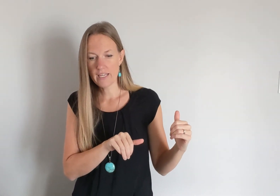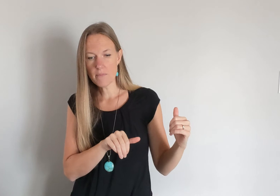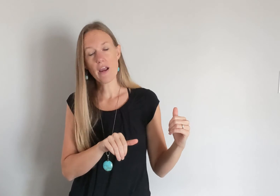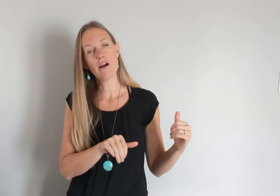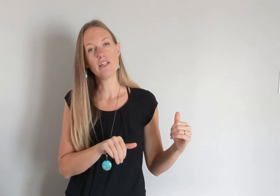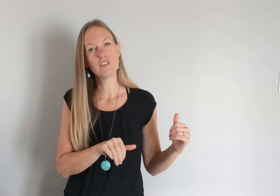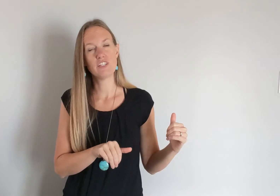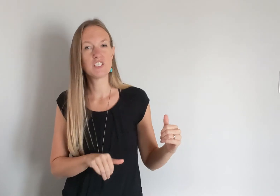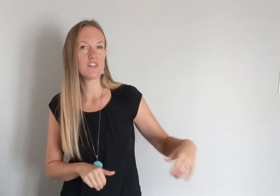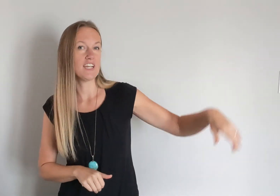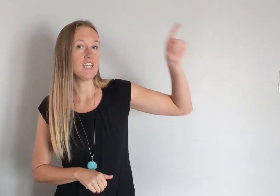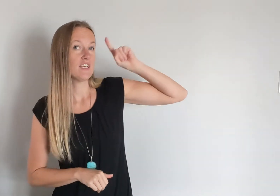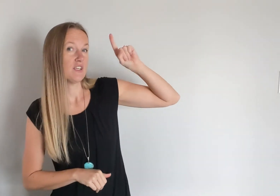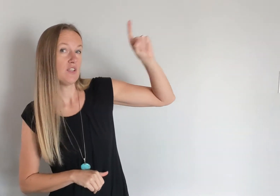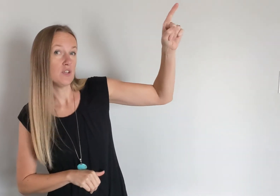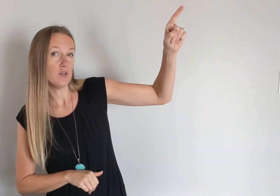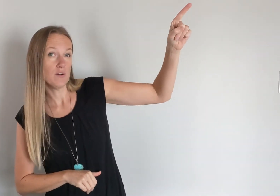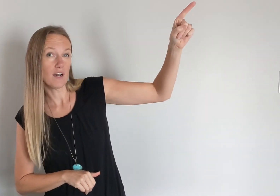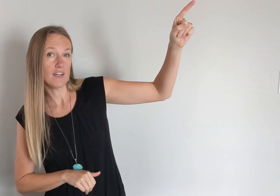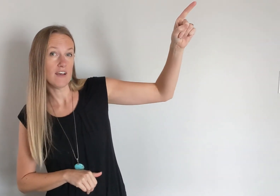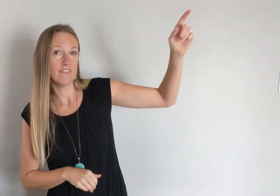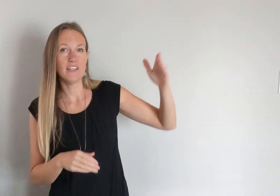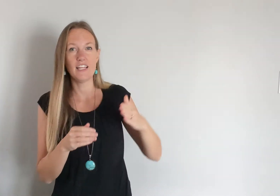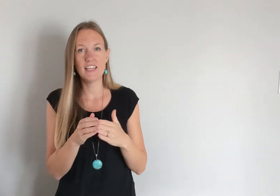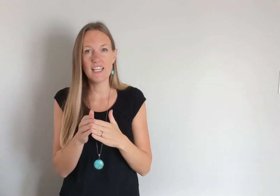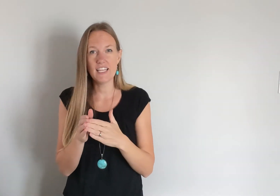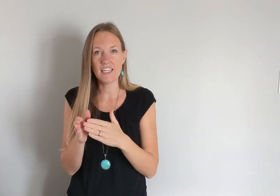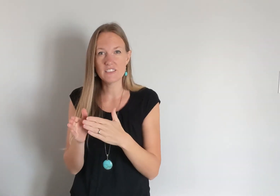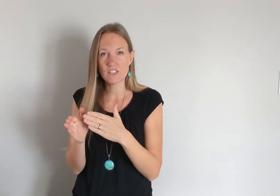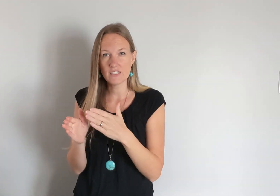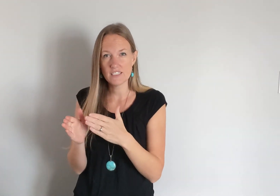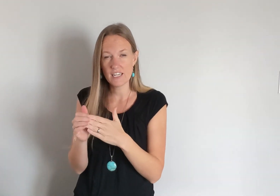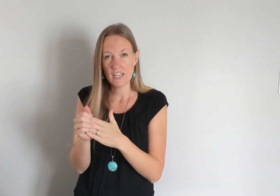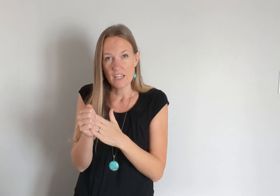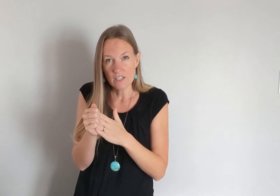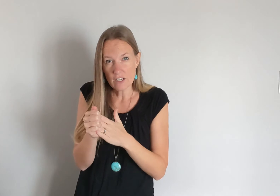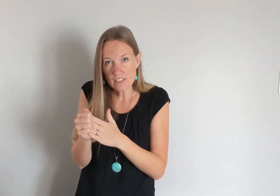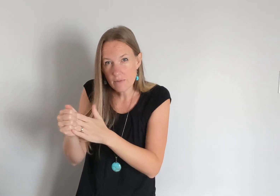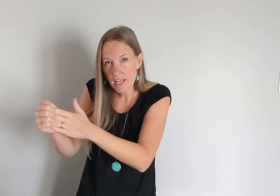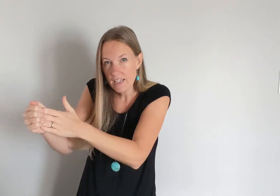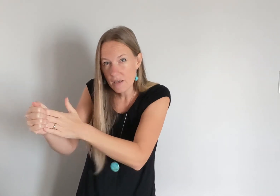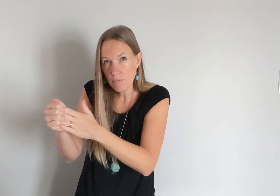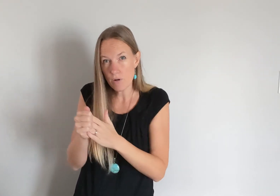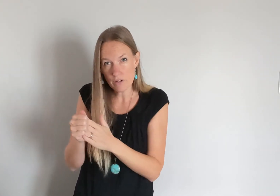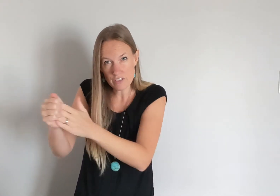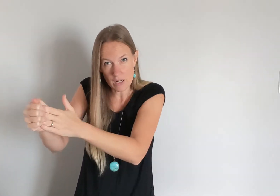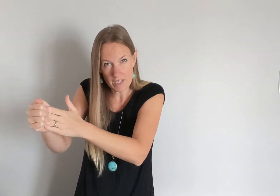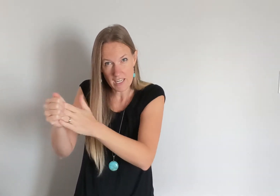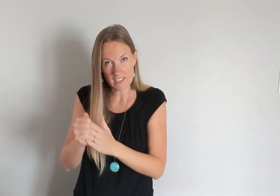my heart to victory. You, God in heaven, lead. So you're going to take your non-dominant hand and pull your dominant hand.